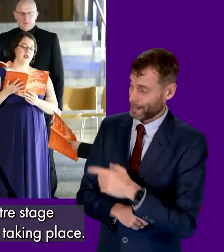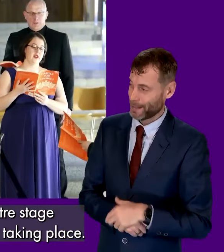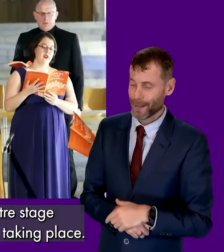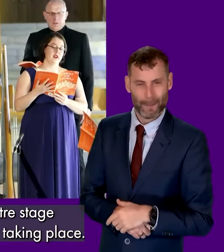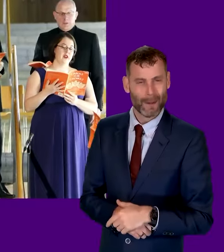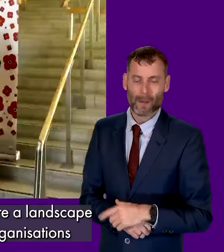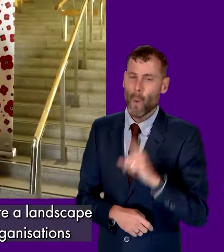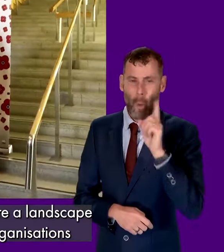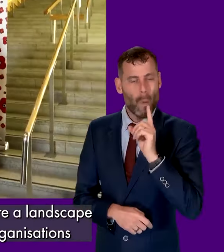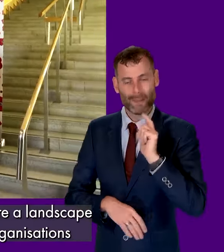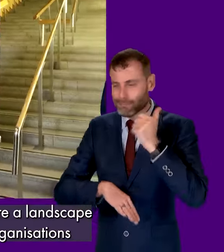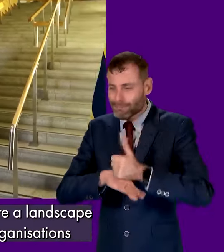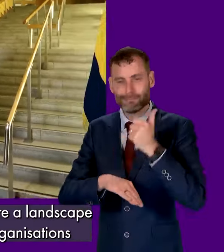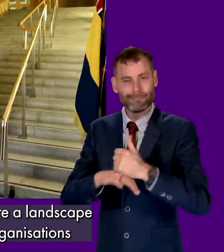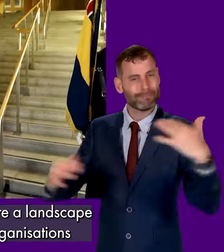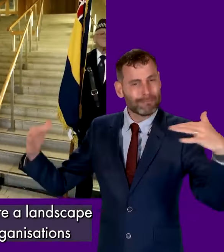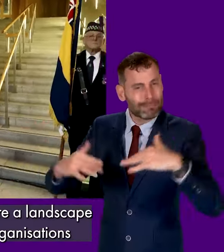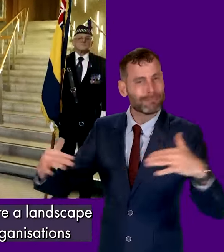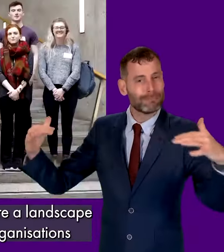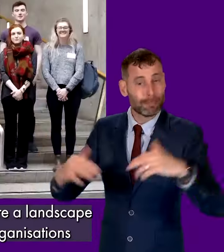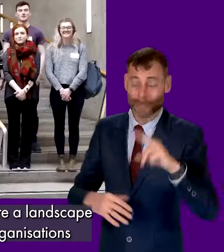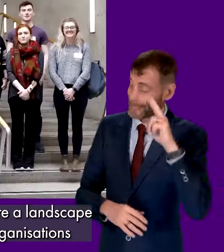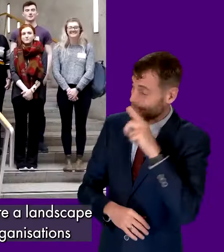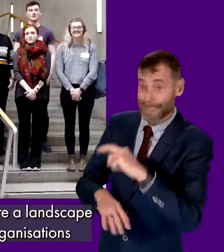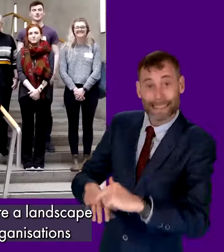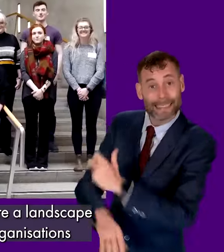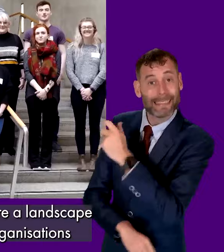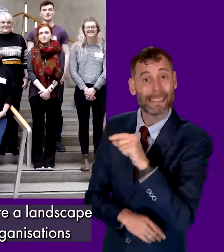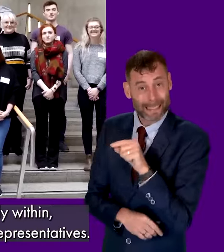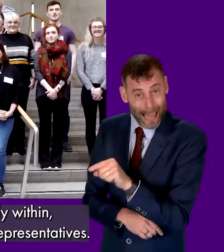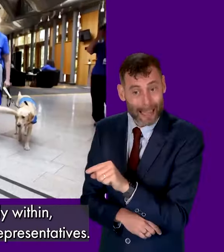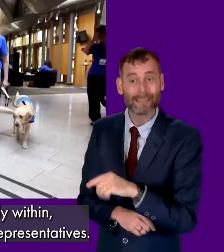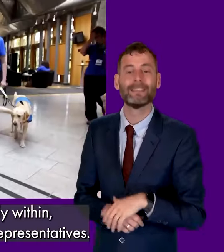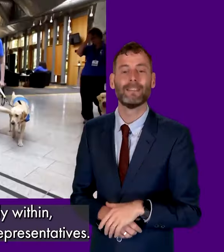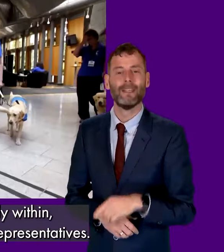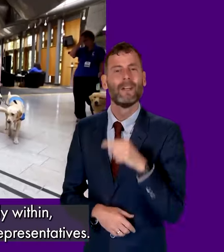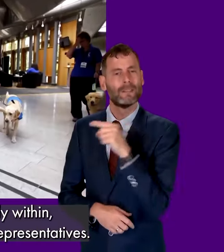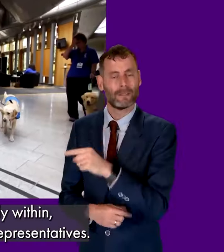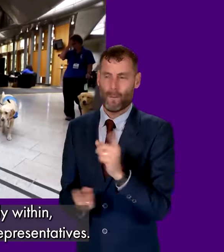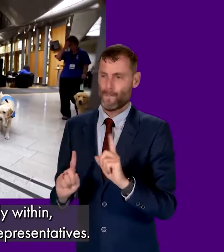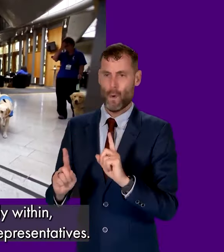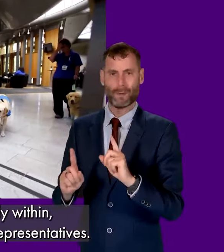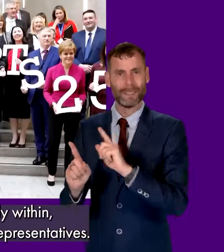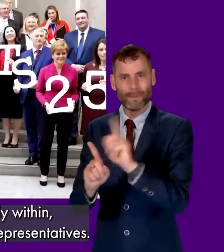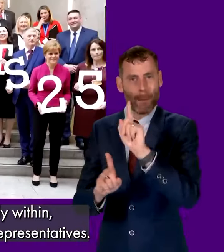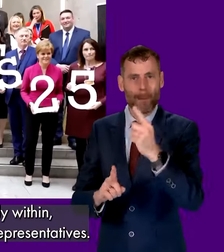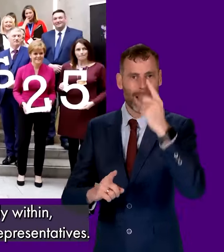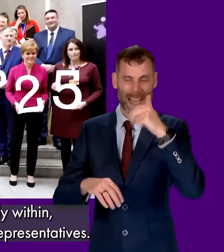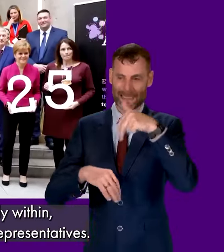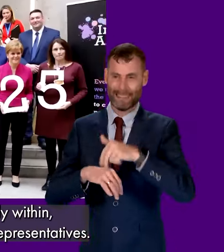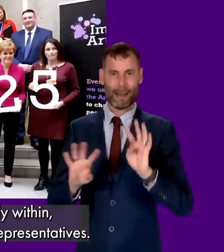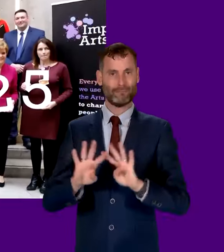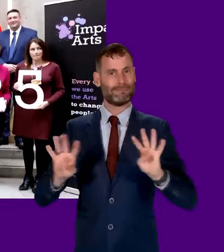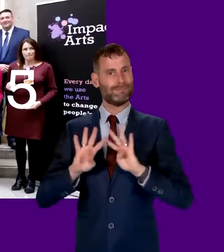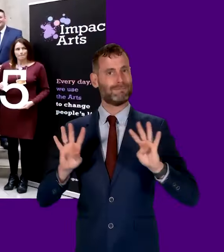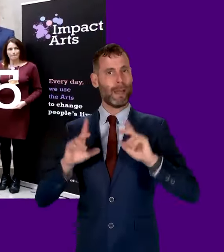place. The imposing stairs are a landscape for groups and organisations to stand proudly within when meeting their